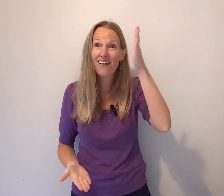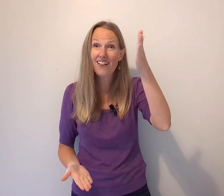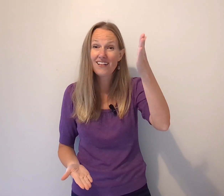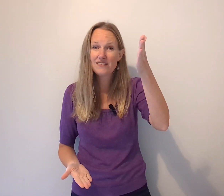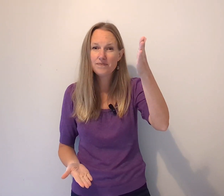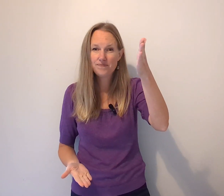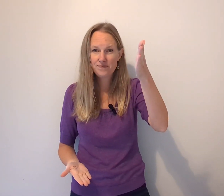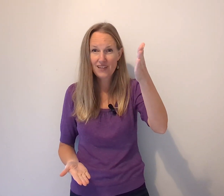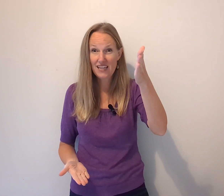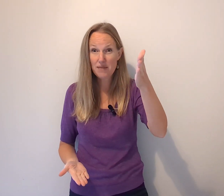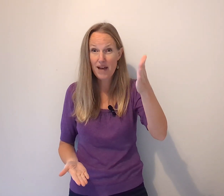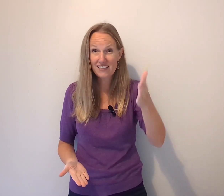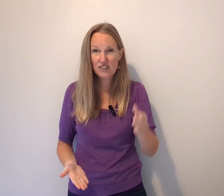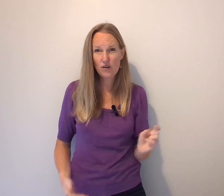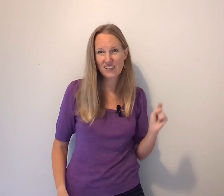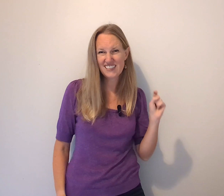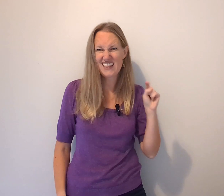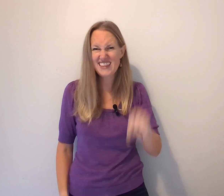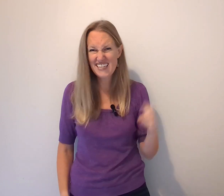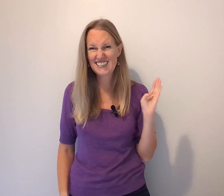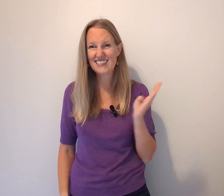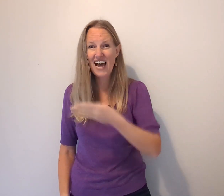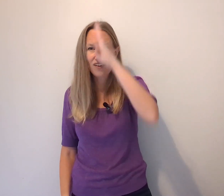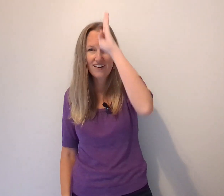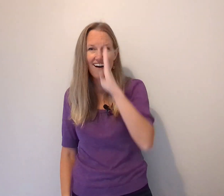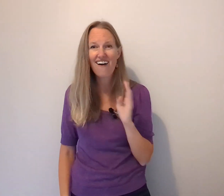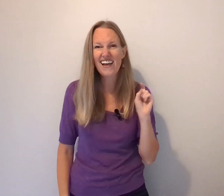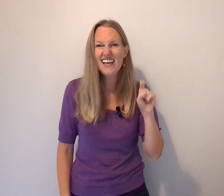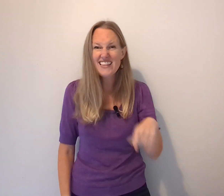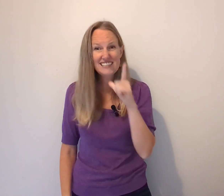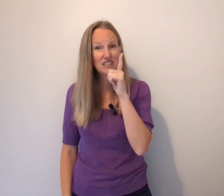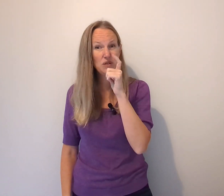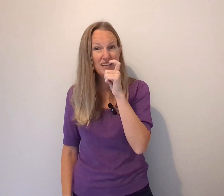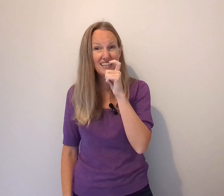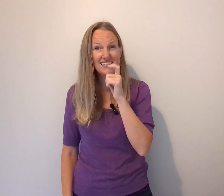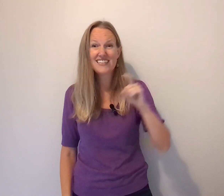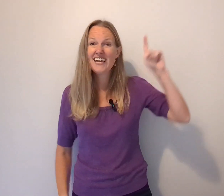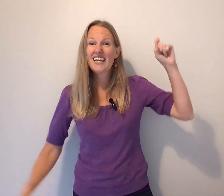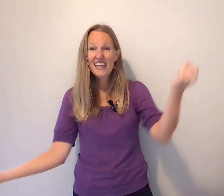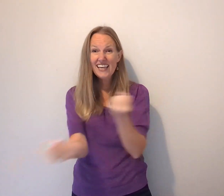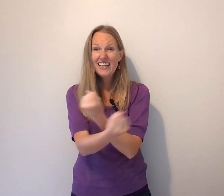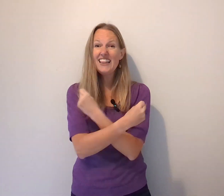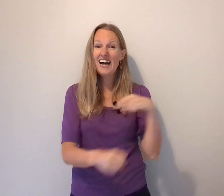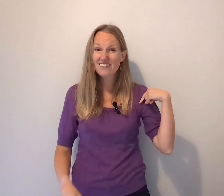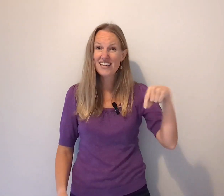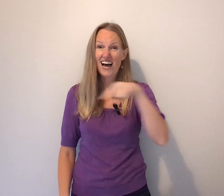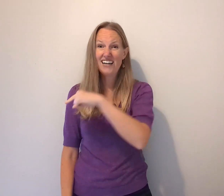will. And then back to the chorus that this is our God. This is who he is. He loves